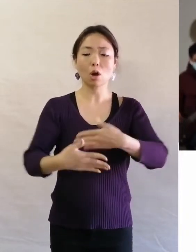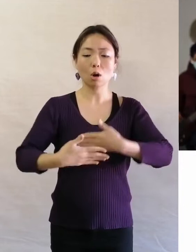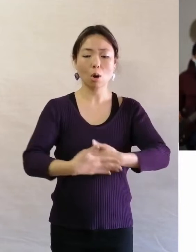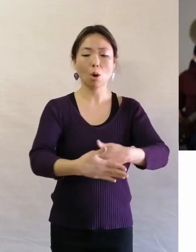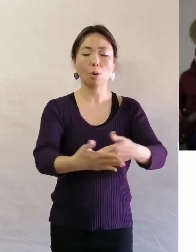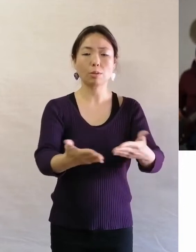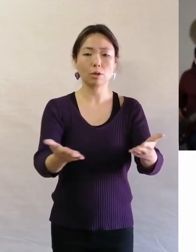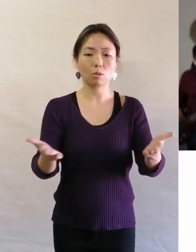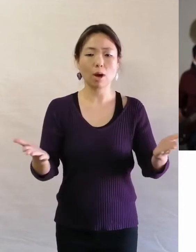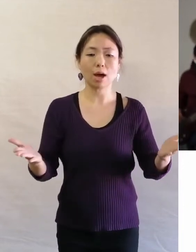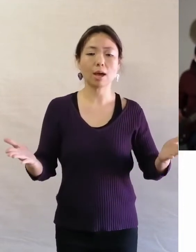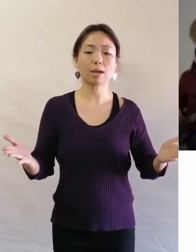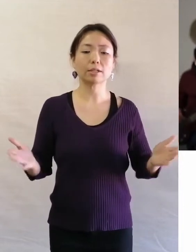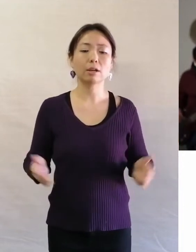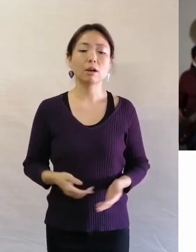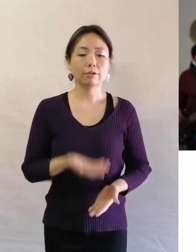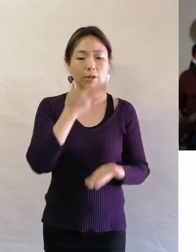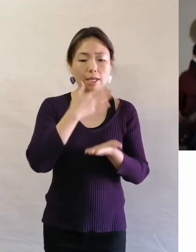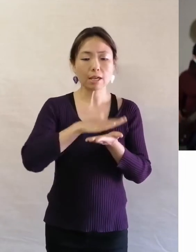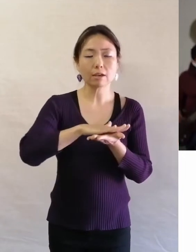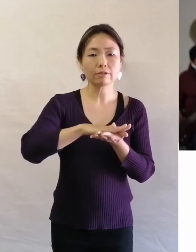arms are open wide.